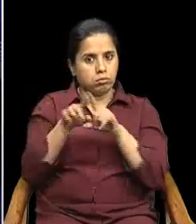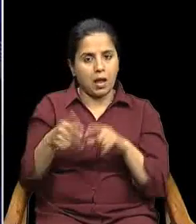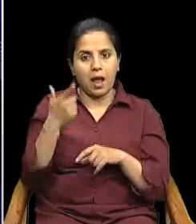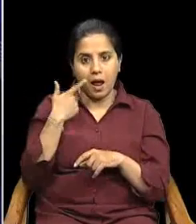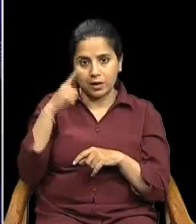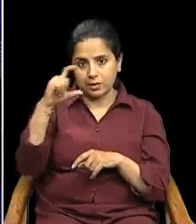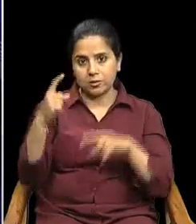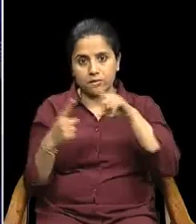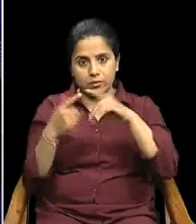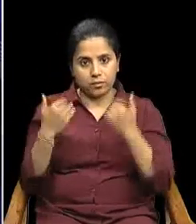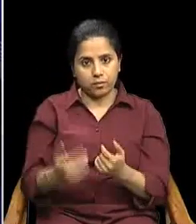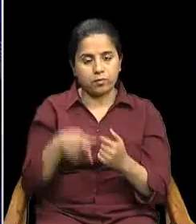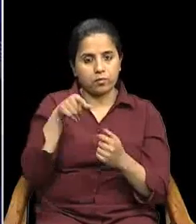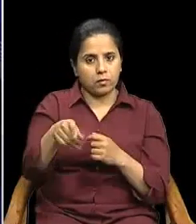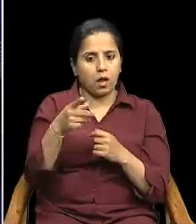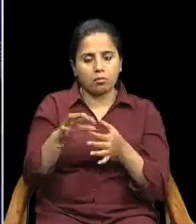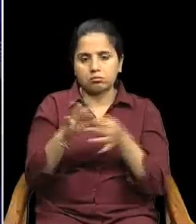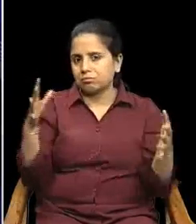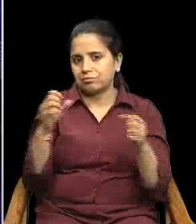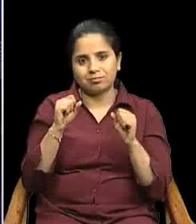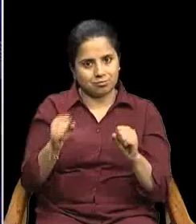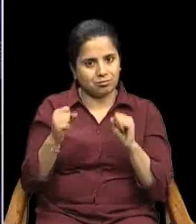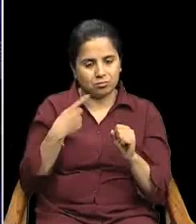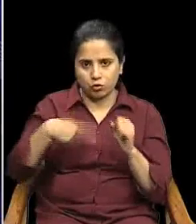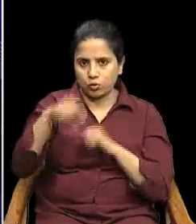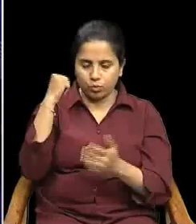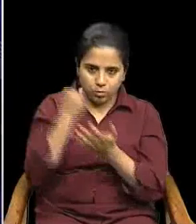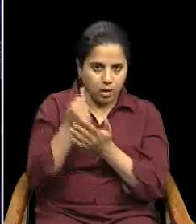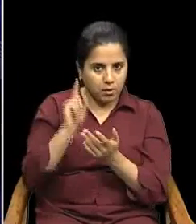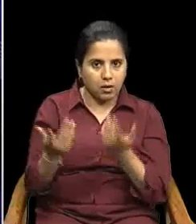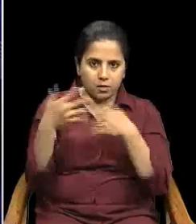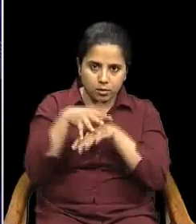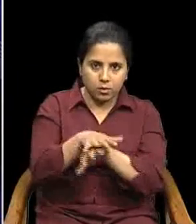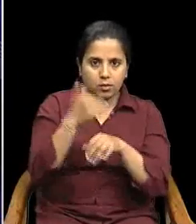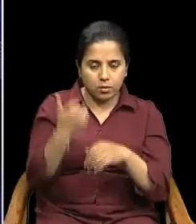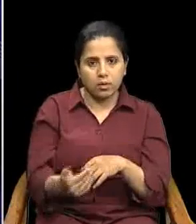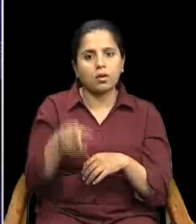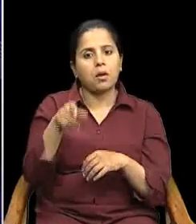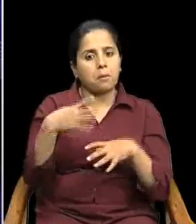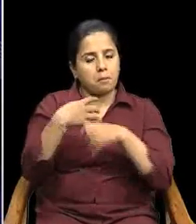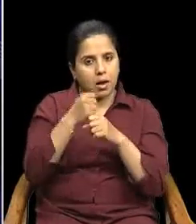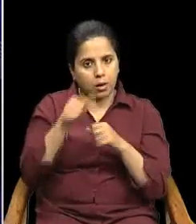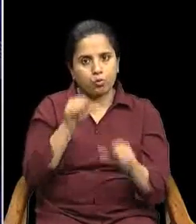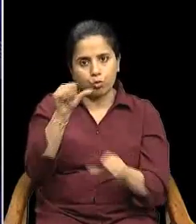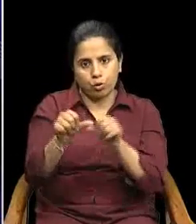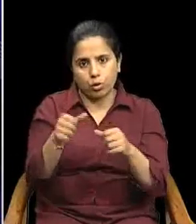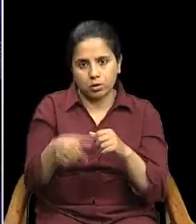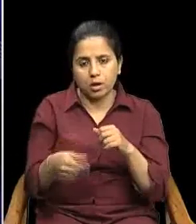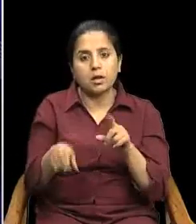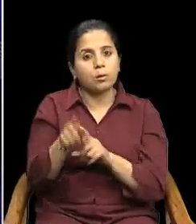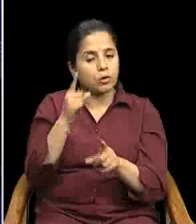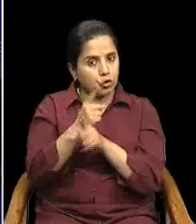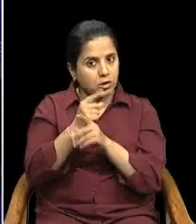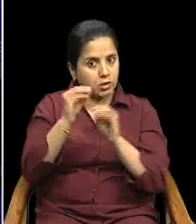ICT is indispensable and we have to integrate in the making the process of